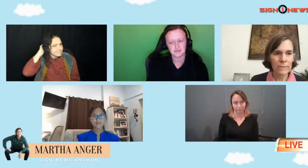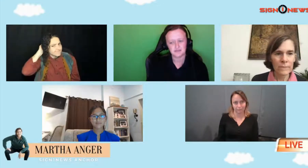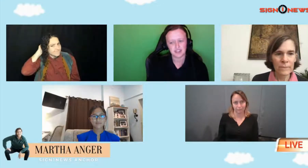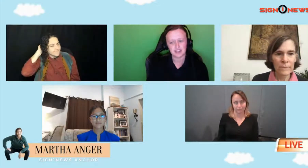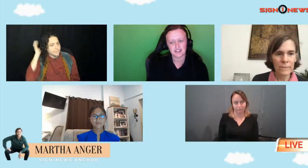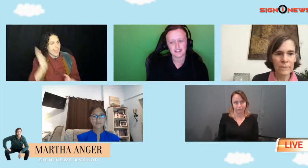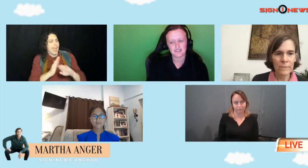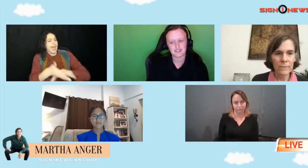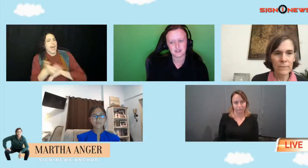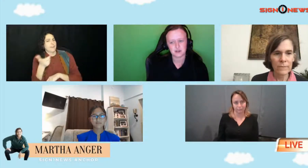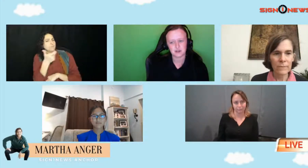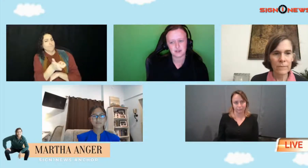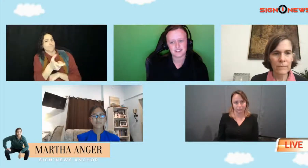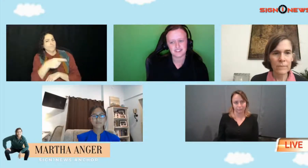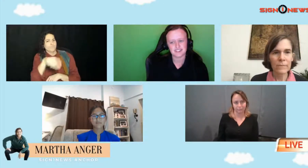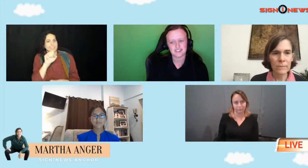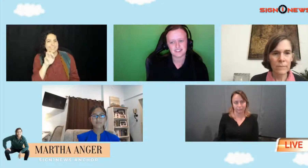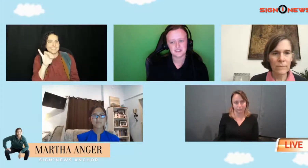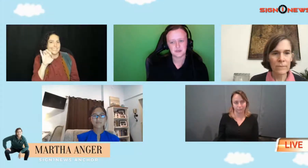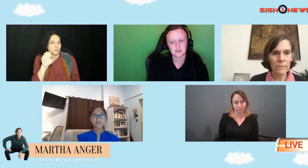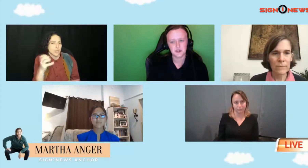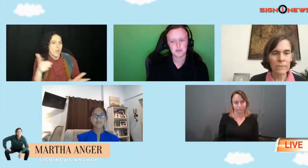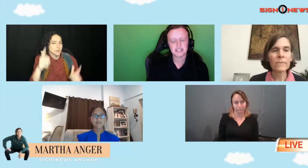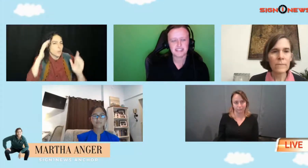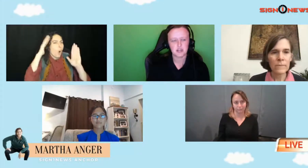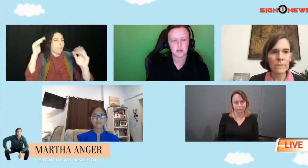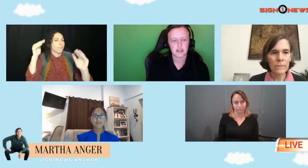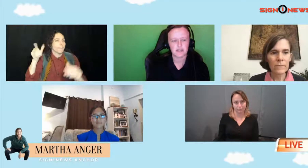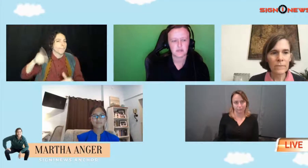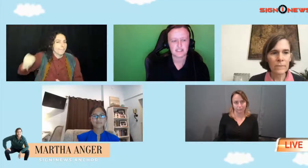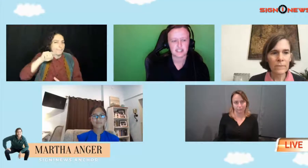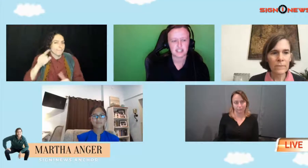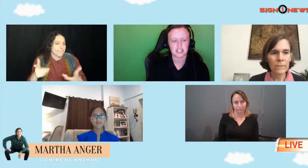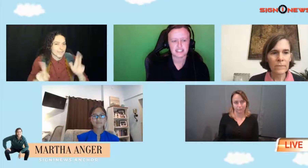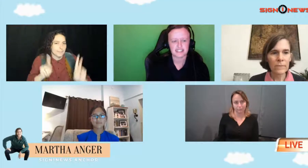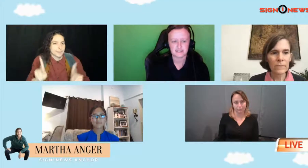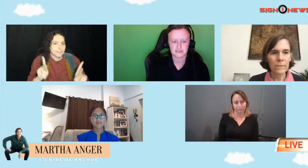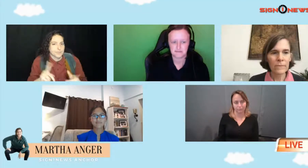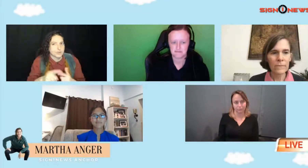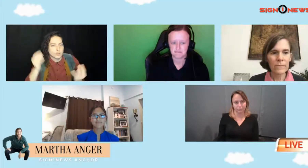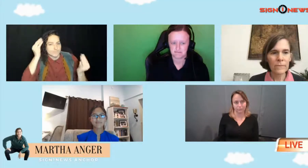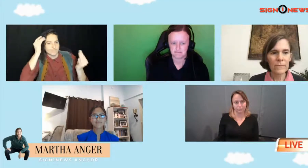kids and even adults, what do you hope they take away from this series?